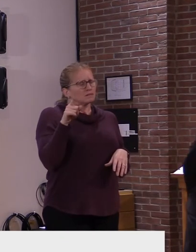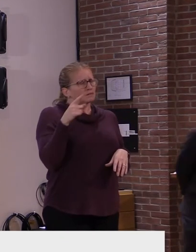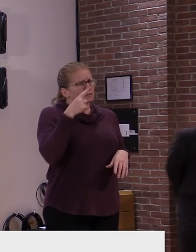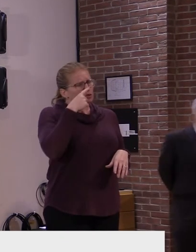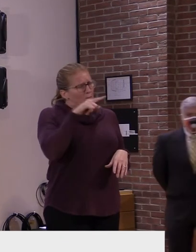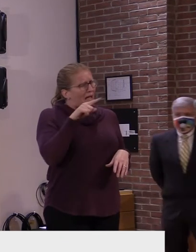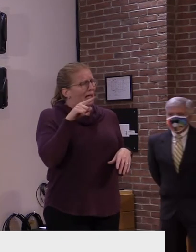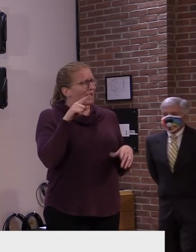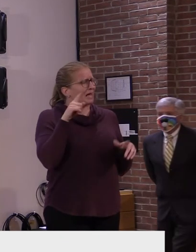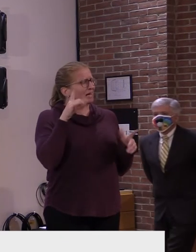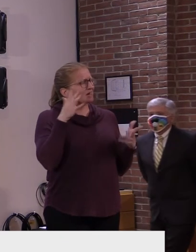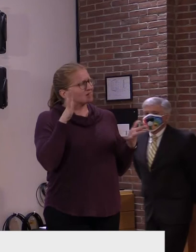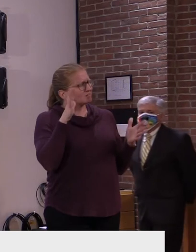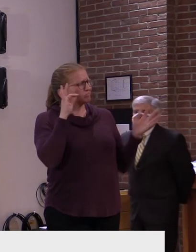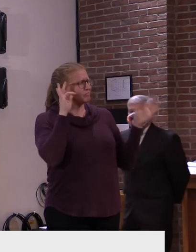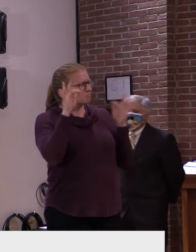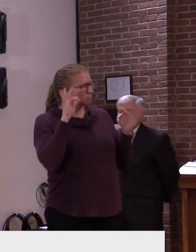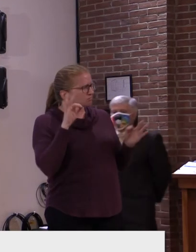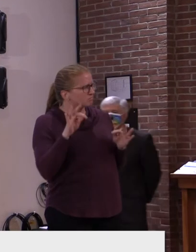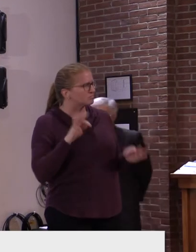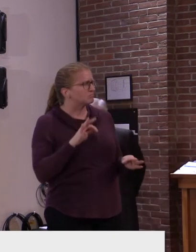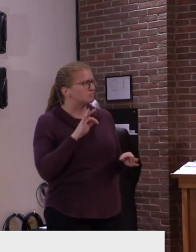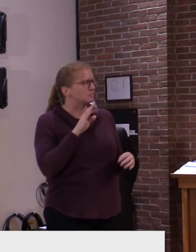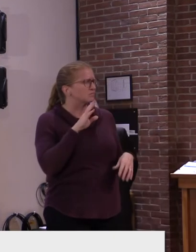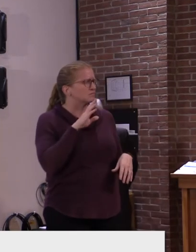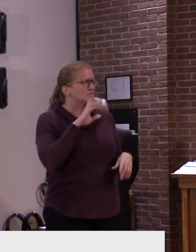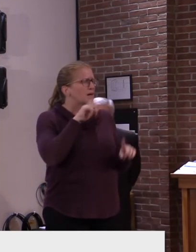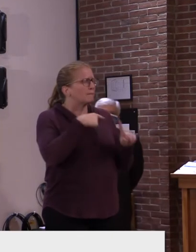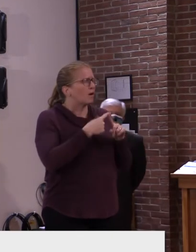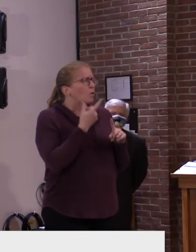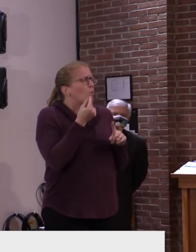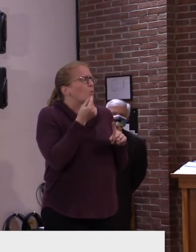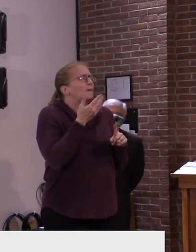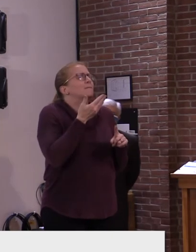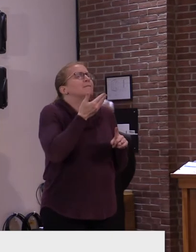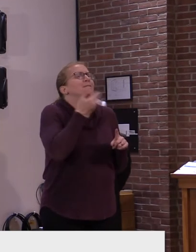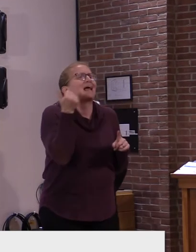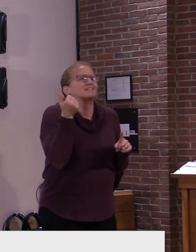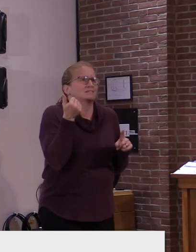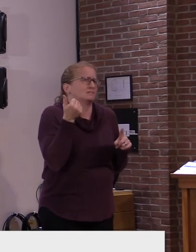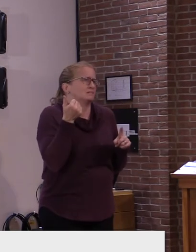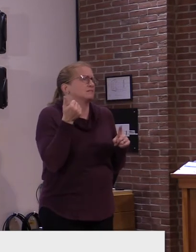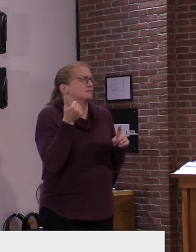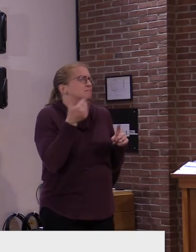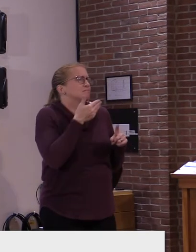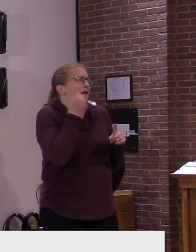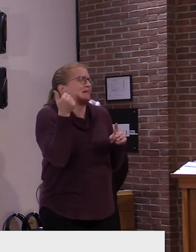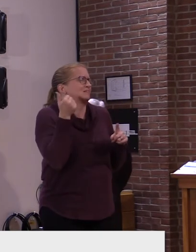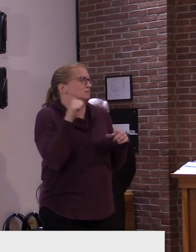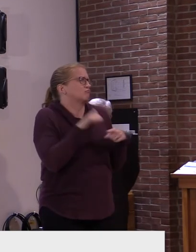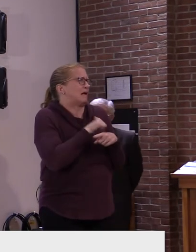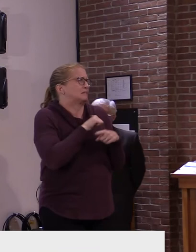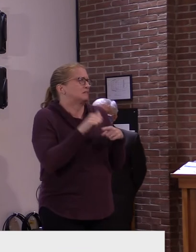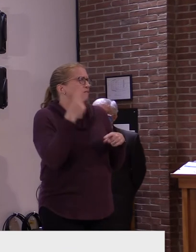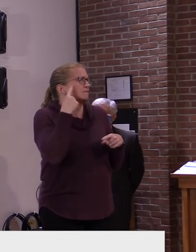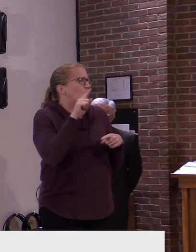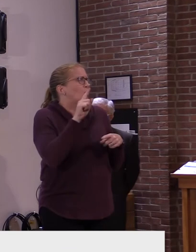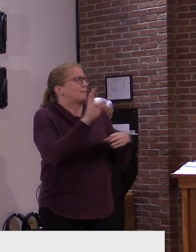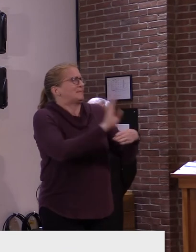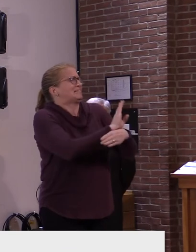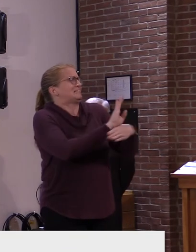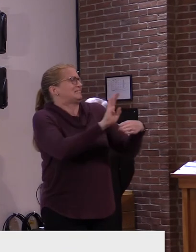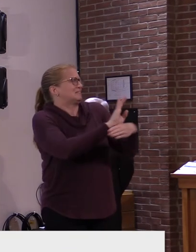through the best practice when it comes to both operations and messaging for businesses that deal with the public like